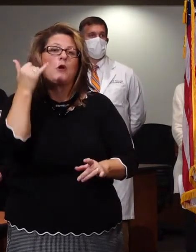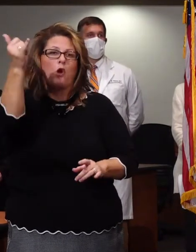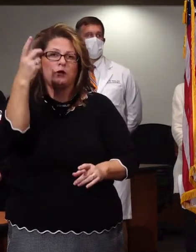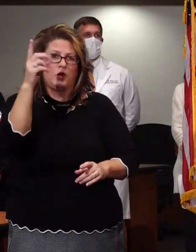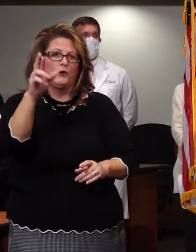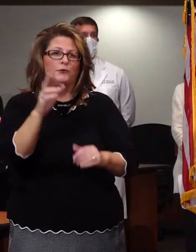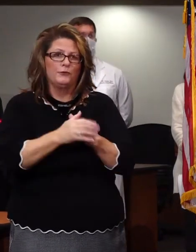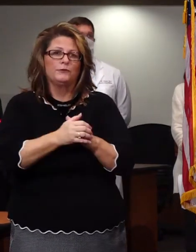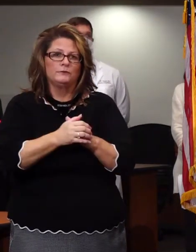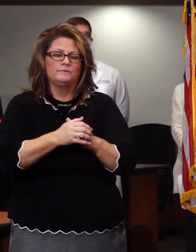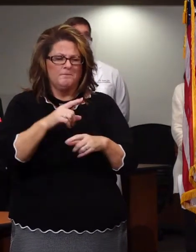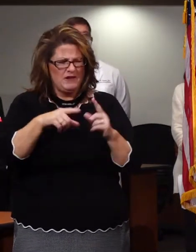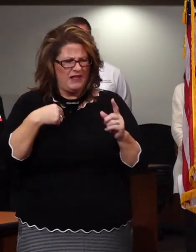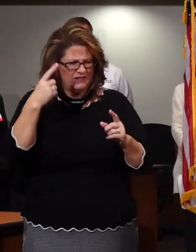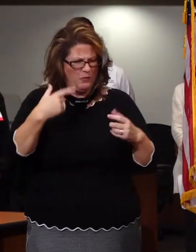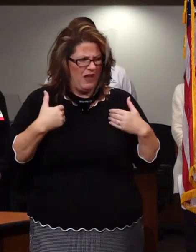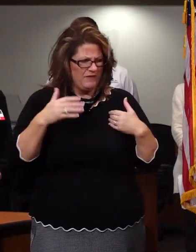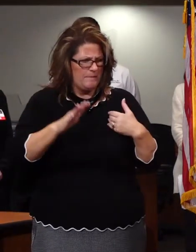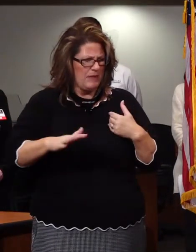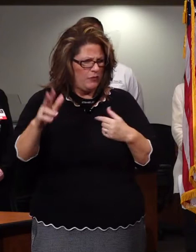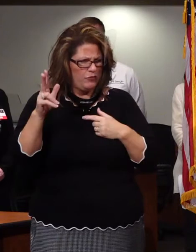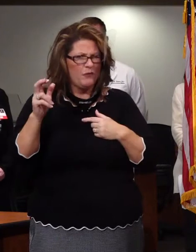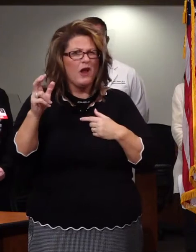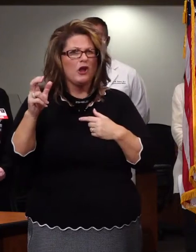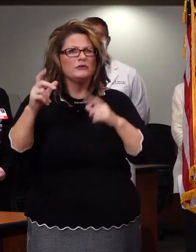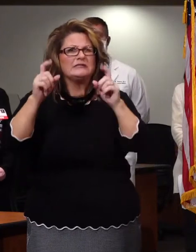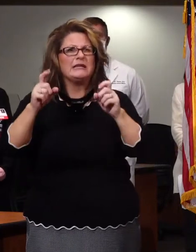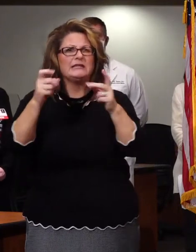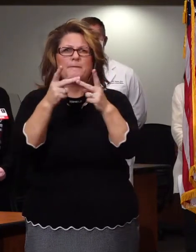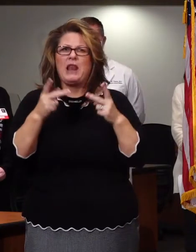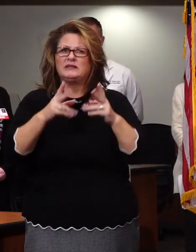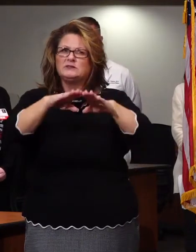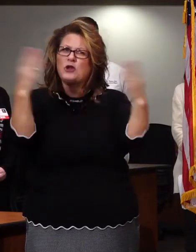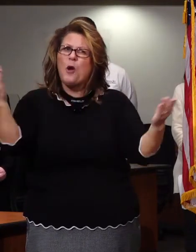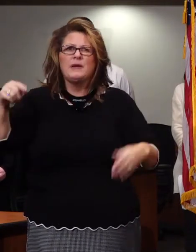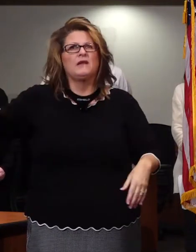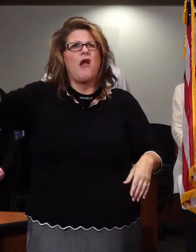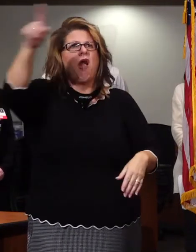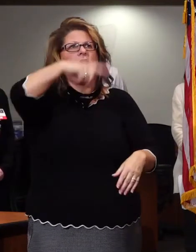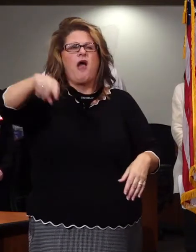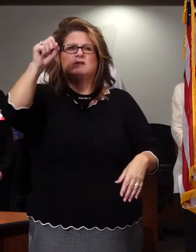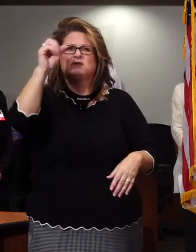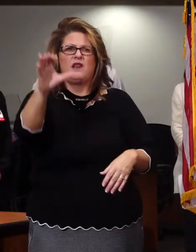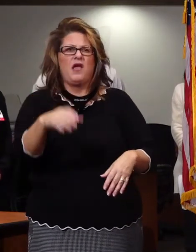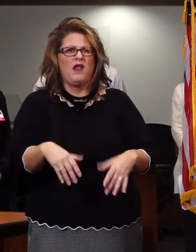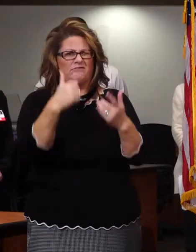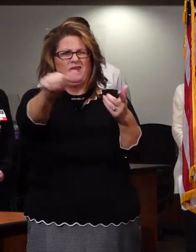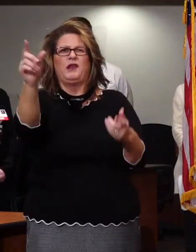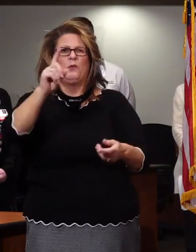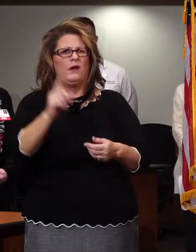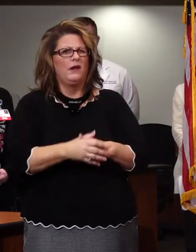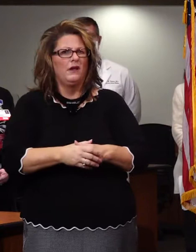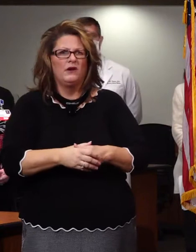But remember this, we have, I think, about 300 testing facilities open right now in the state. They're all over the place. And